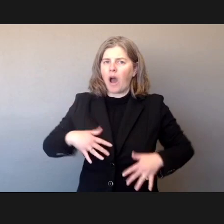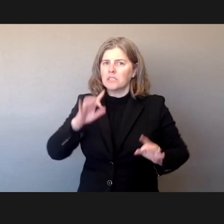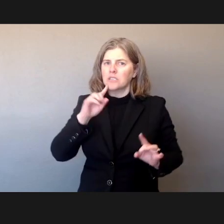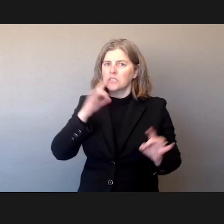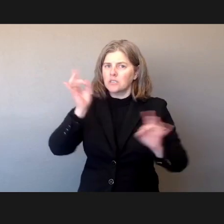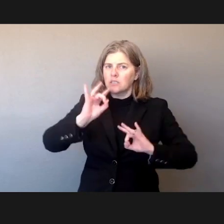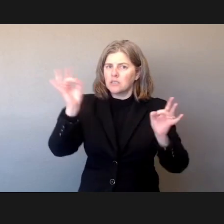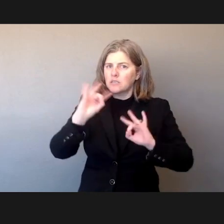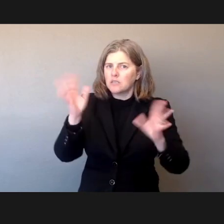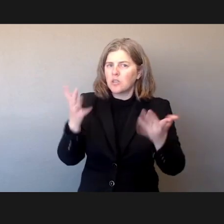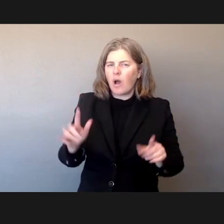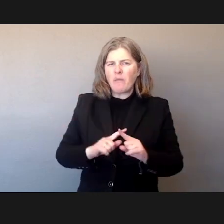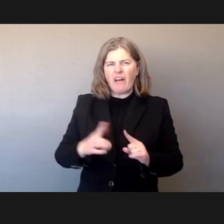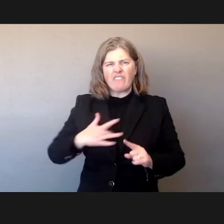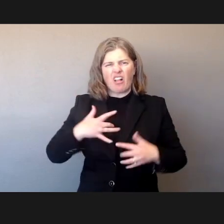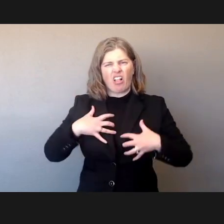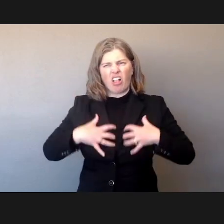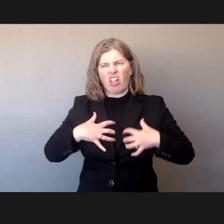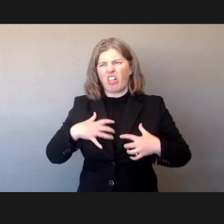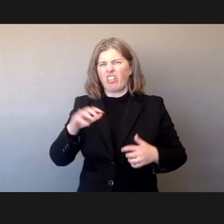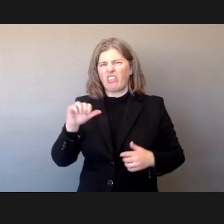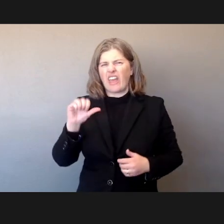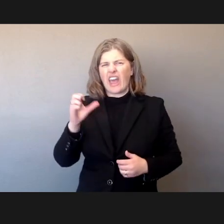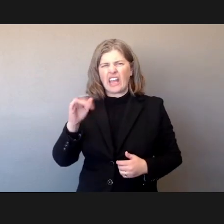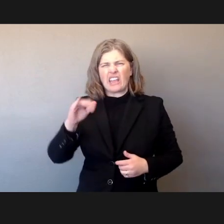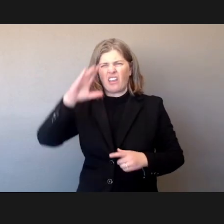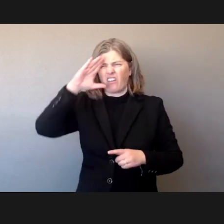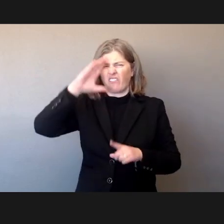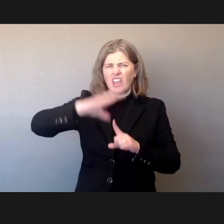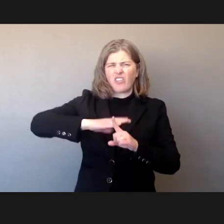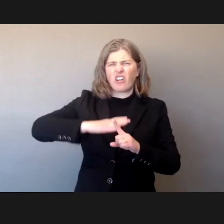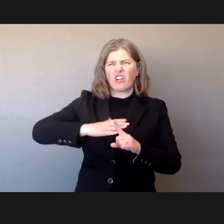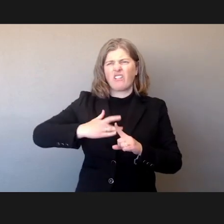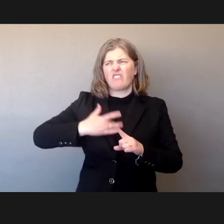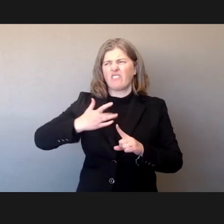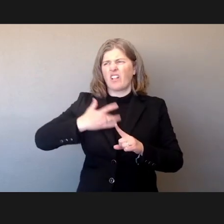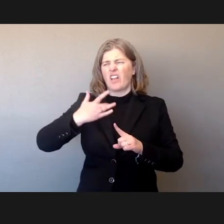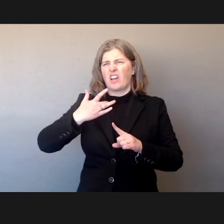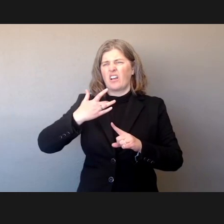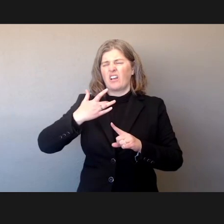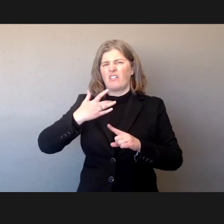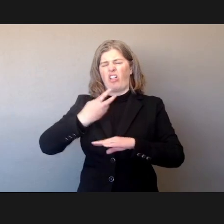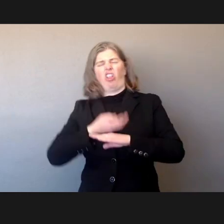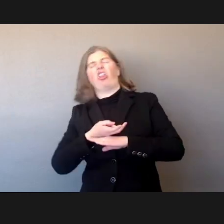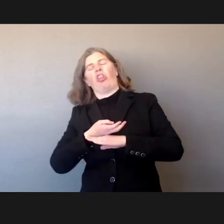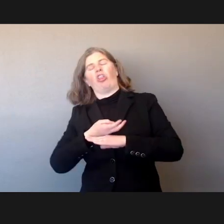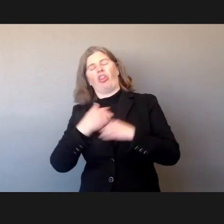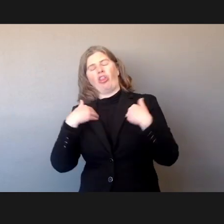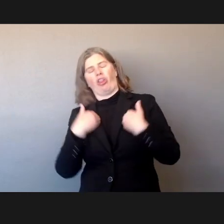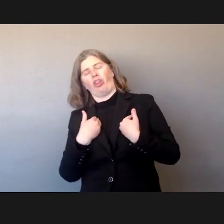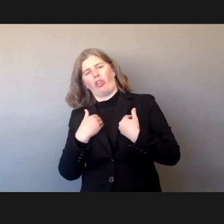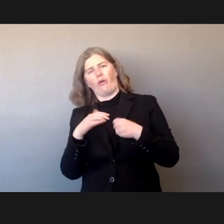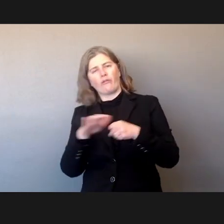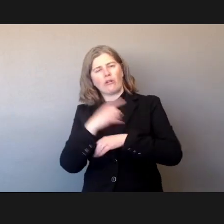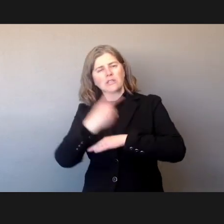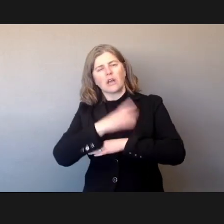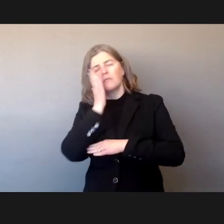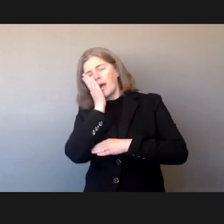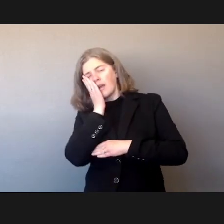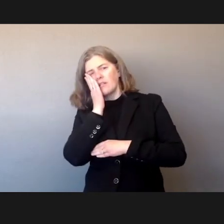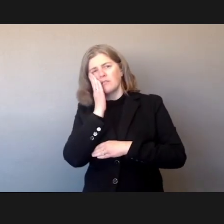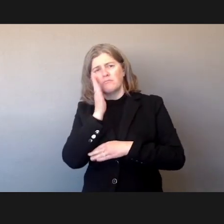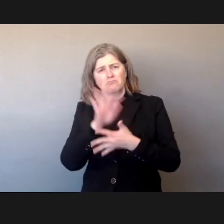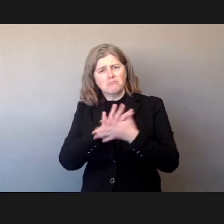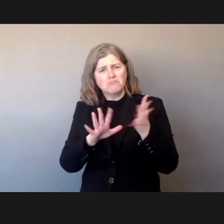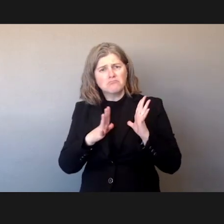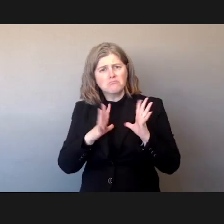reactions, but that achiness, that fever, that overwhelming need to spend a half day in bed or a full day in bed, those are all good